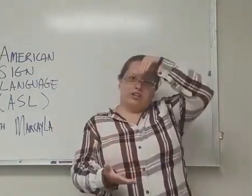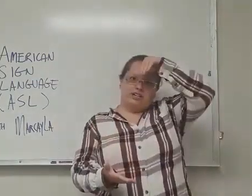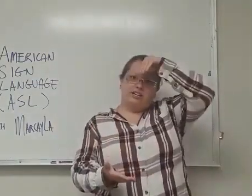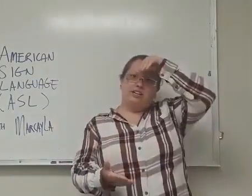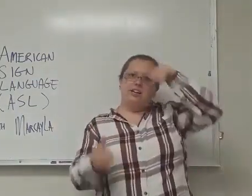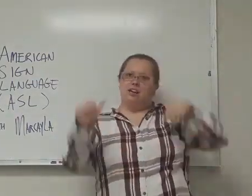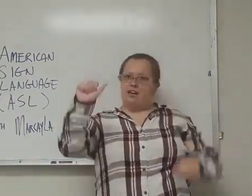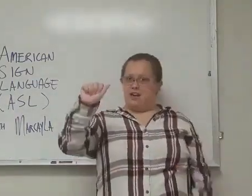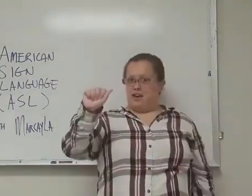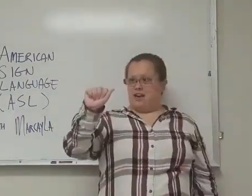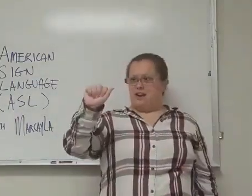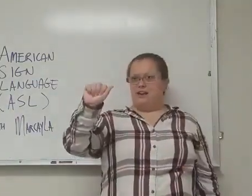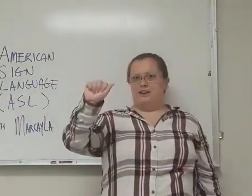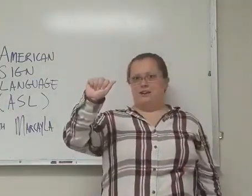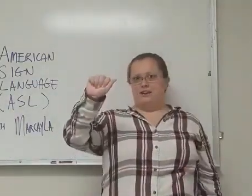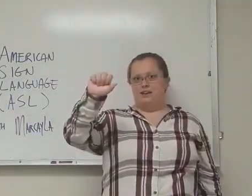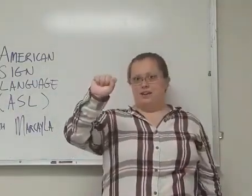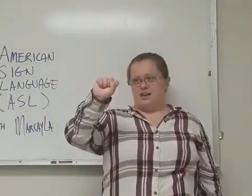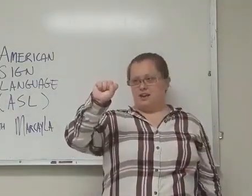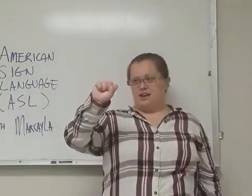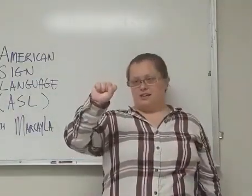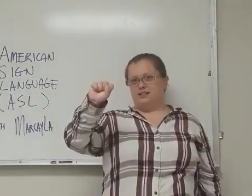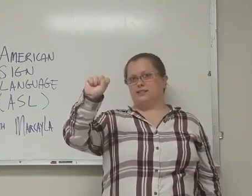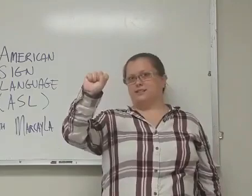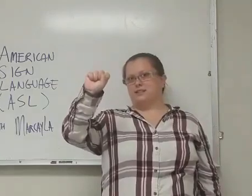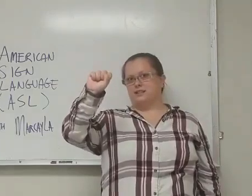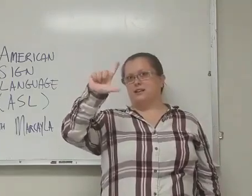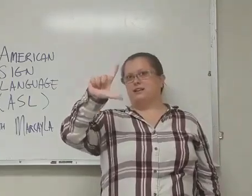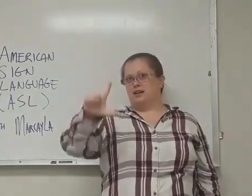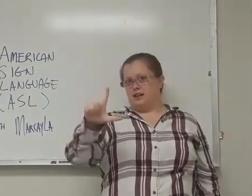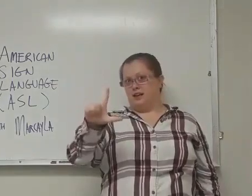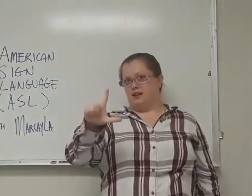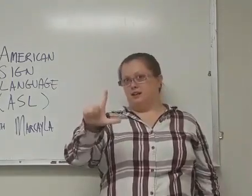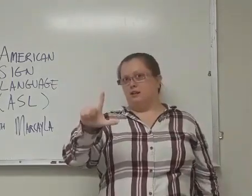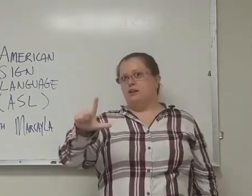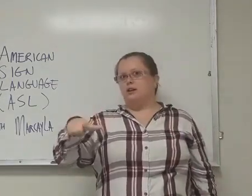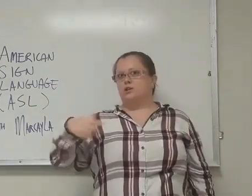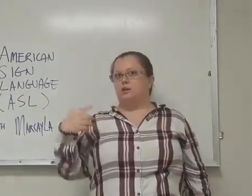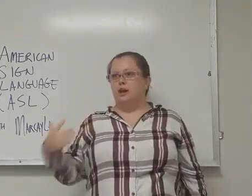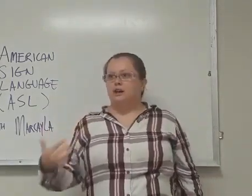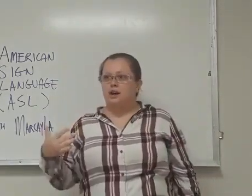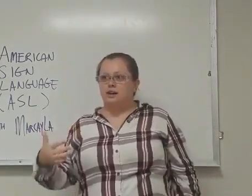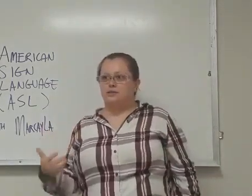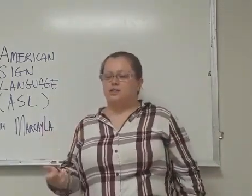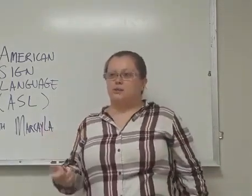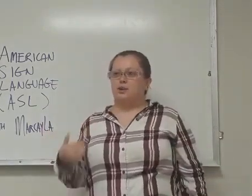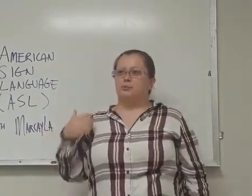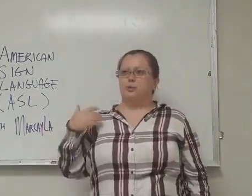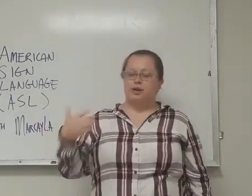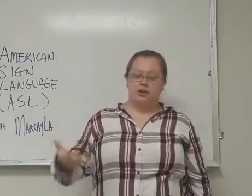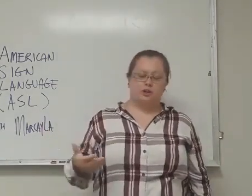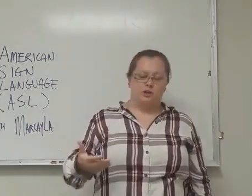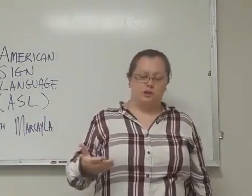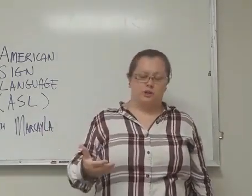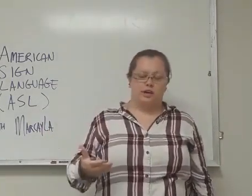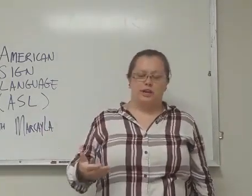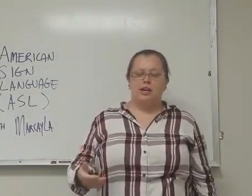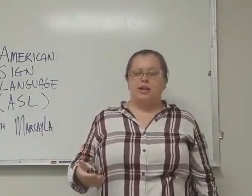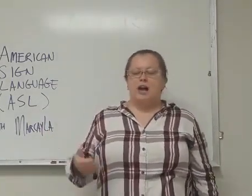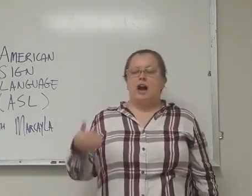learning A. Okay. A. L. Okay. So that kind of gives them the precursor that I